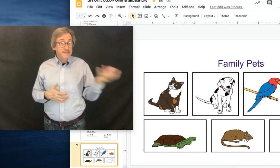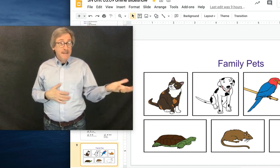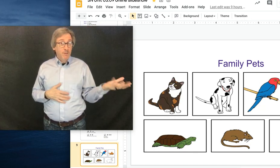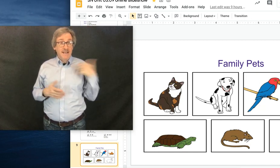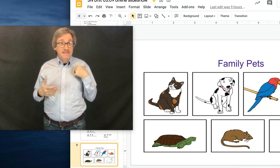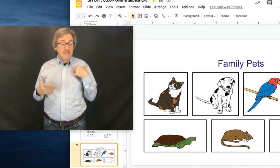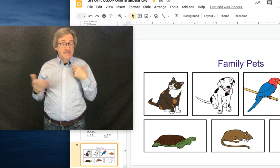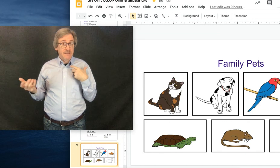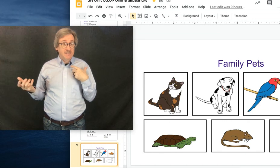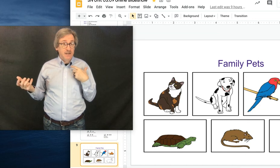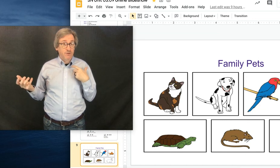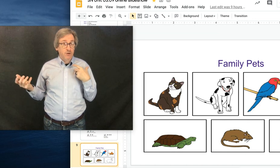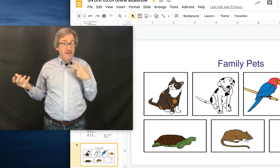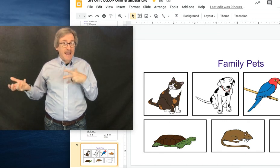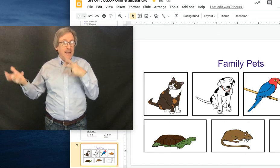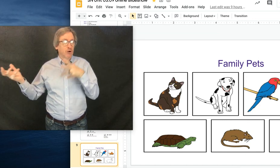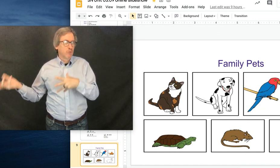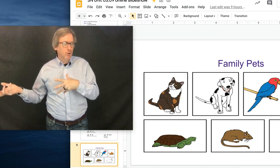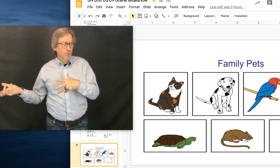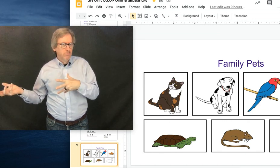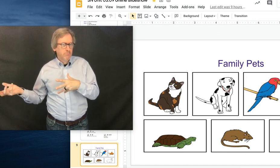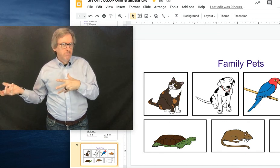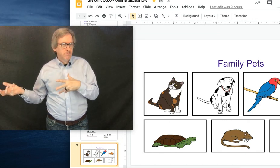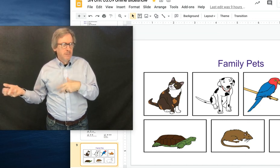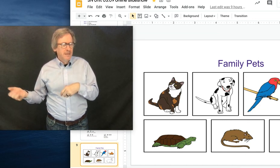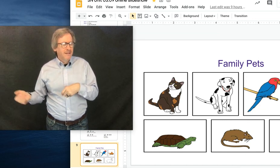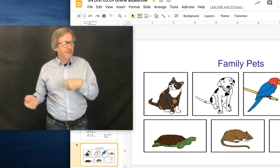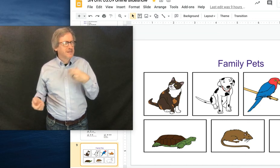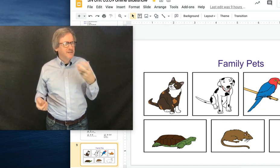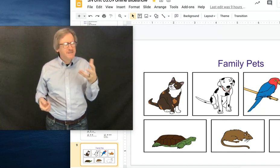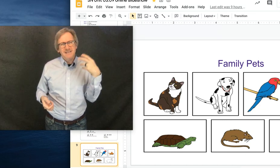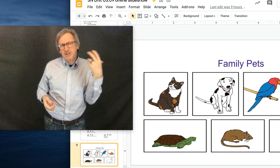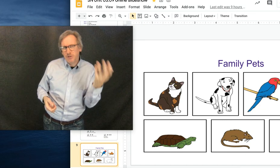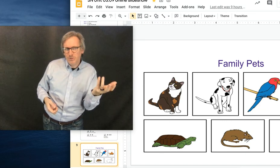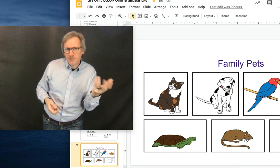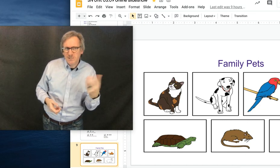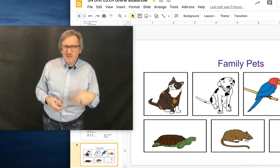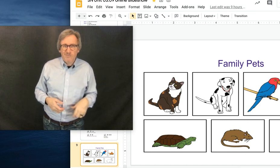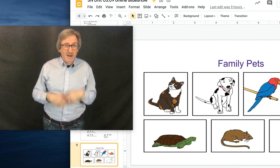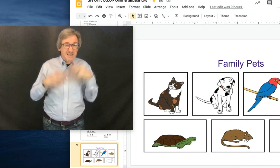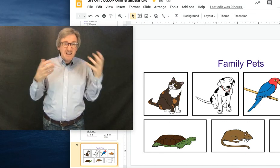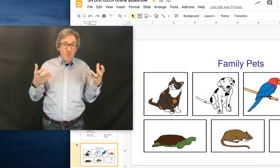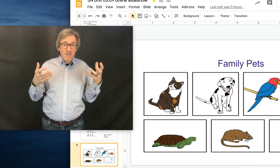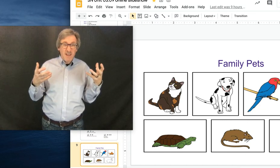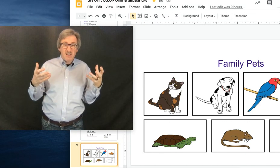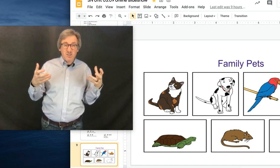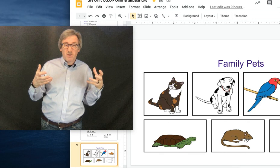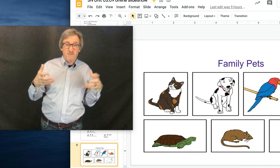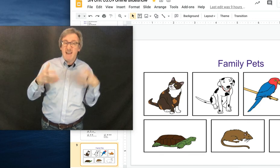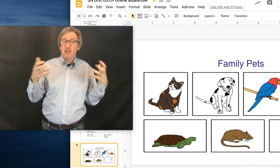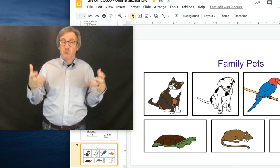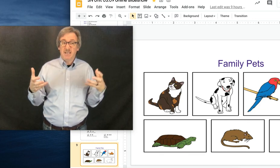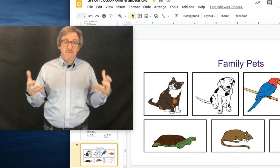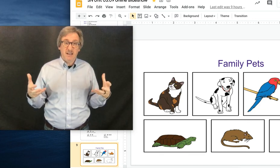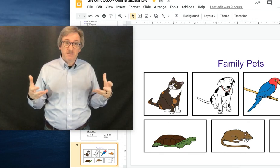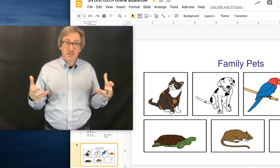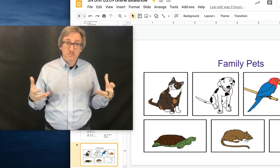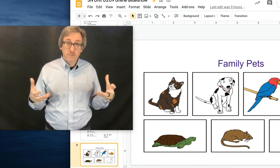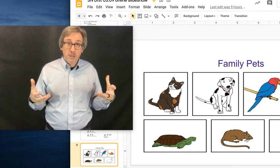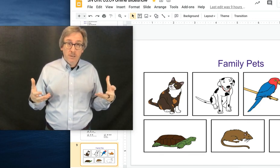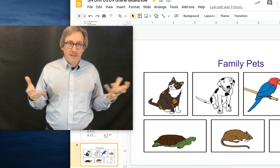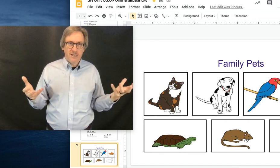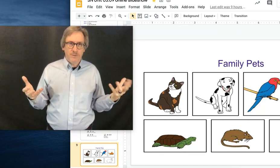For example, ASL doesn't have a sign for kangaroo. There are some signs that are used, but it's not one that sort of naturally